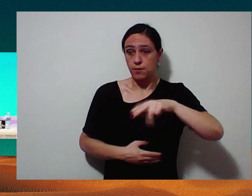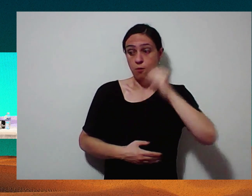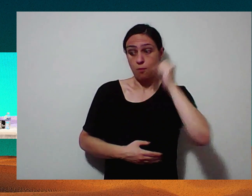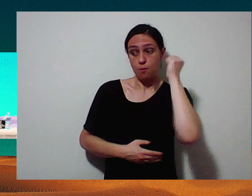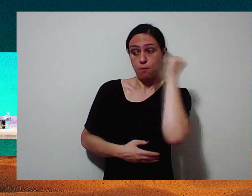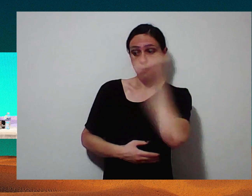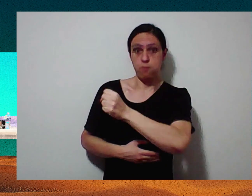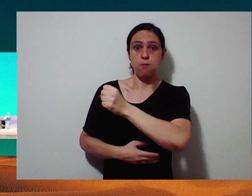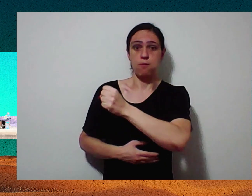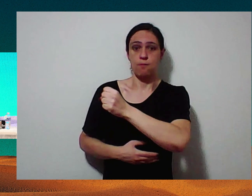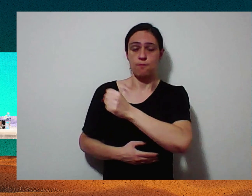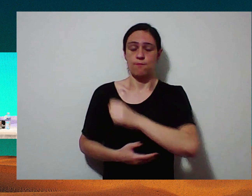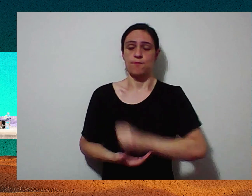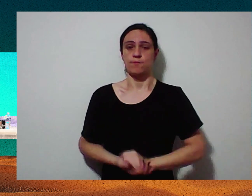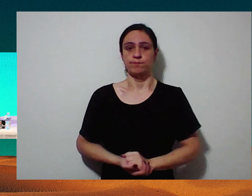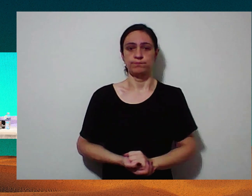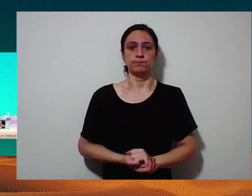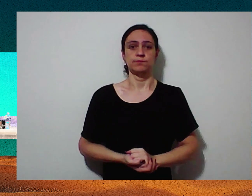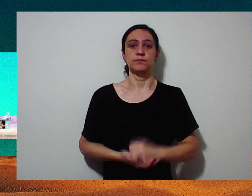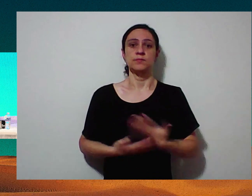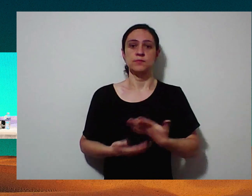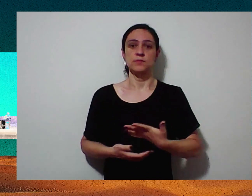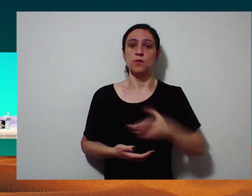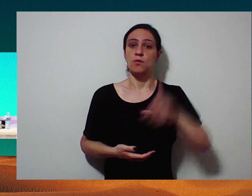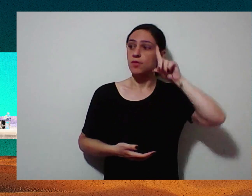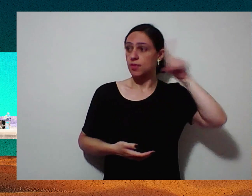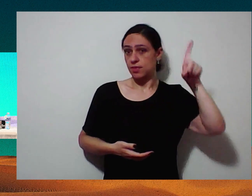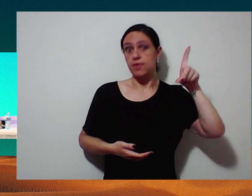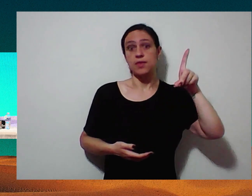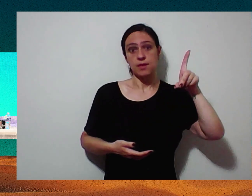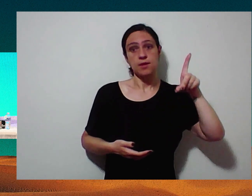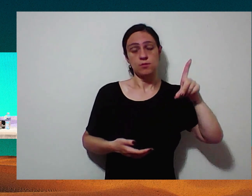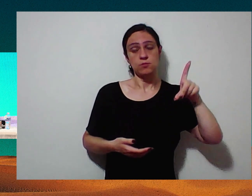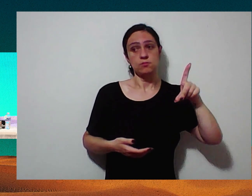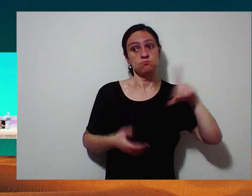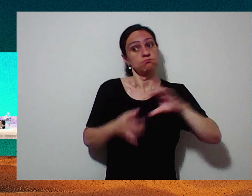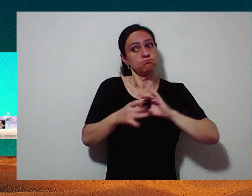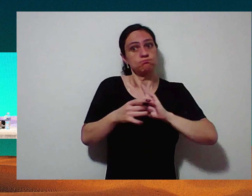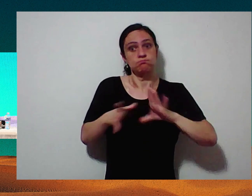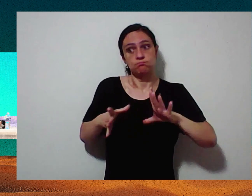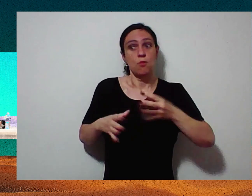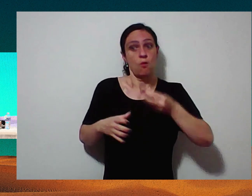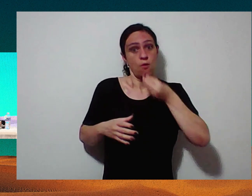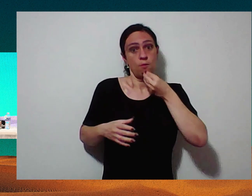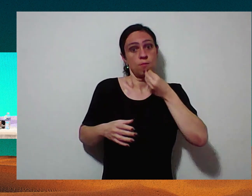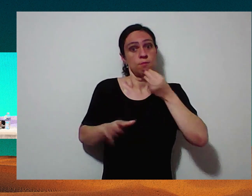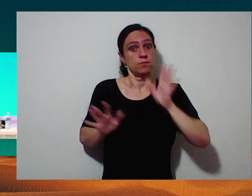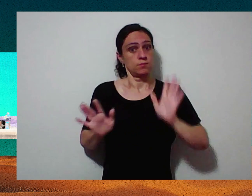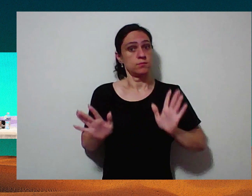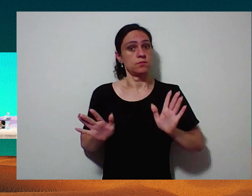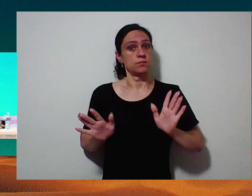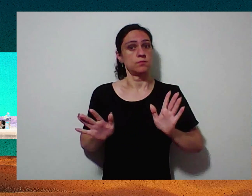brother. E Deus lhe deu chance. And God gave him opportunity. Isso quer dizer o quê? É que não temos história